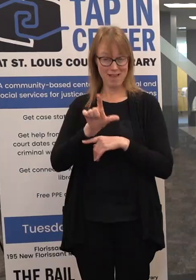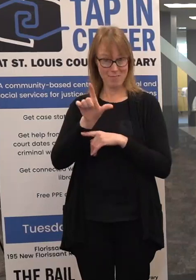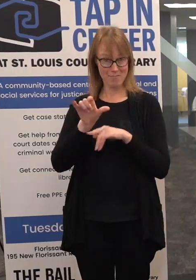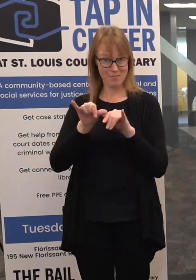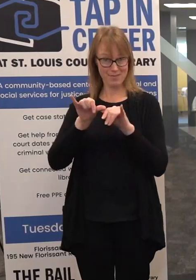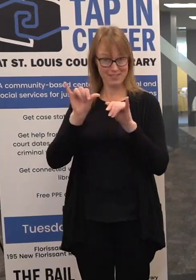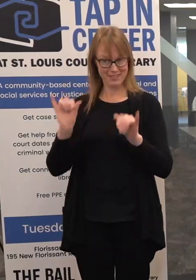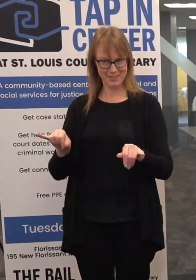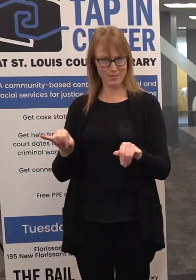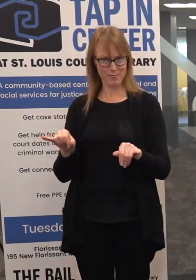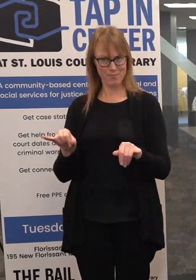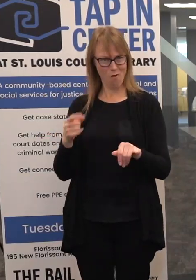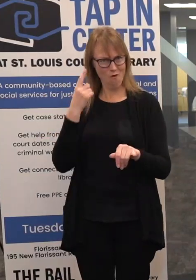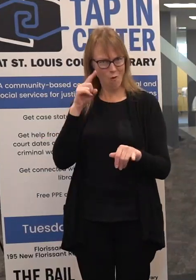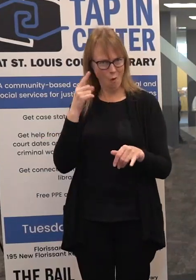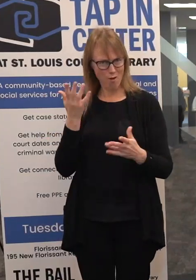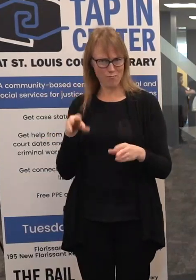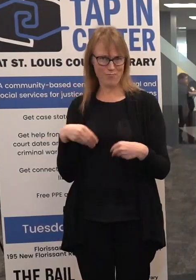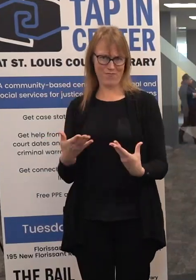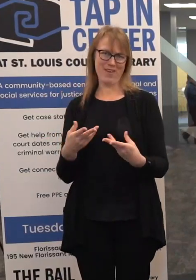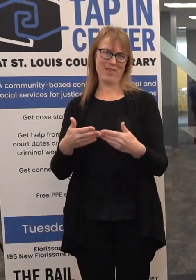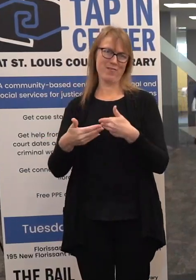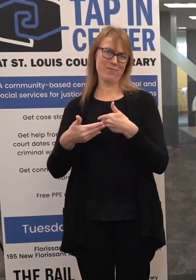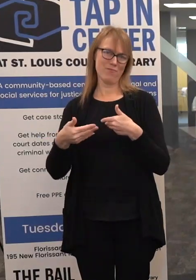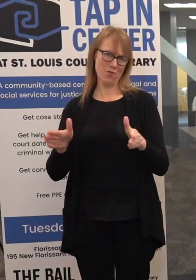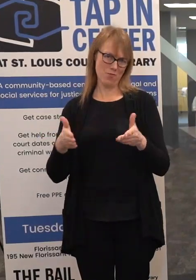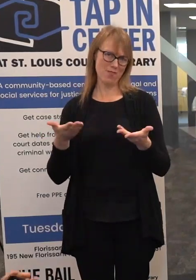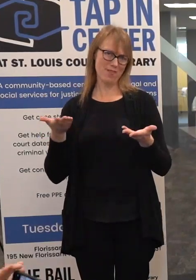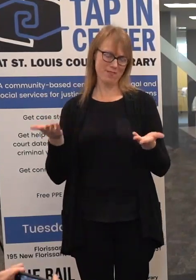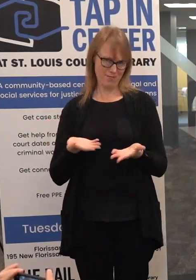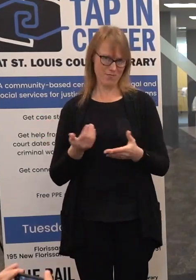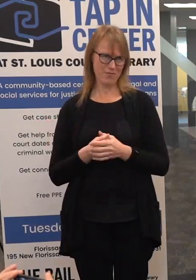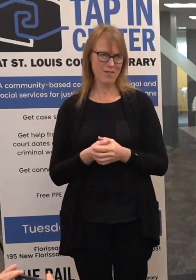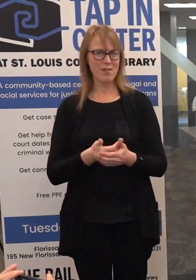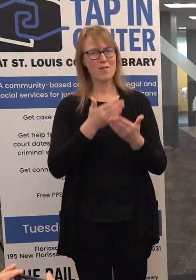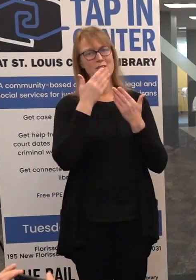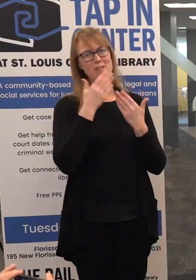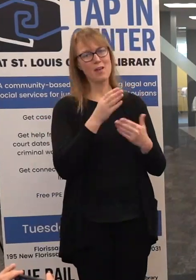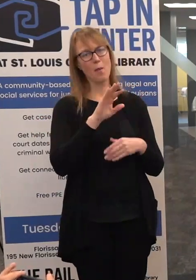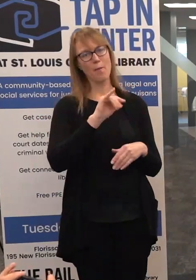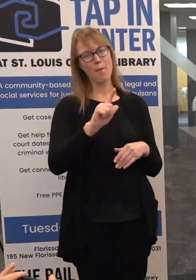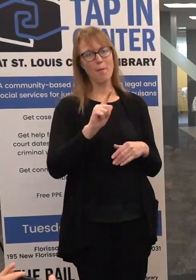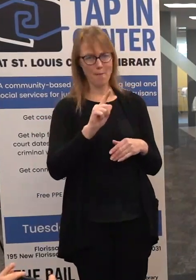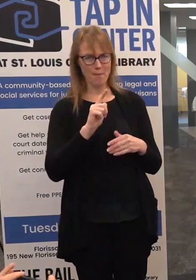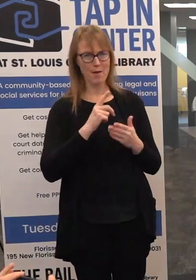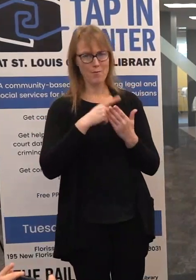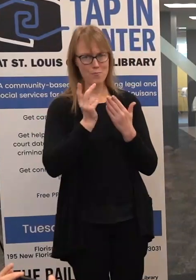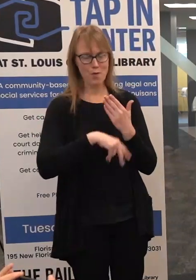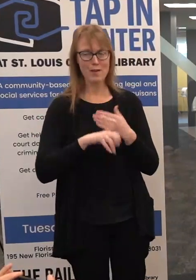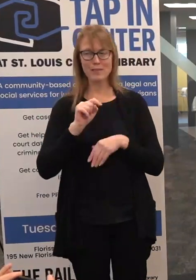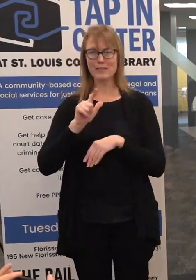our other partners who made this program successful, including the Bell Project here in St. Louis, the St. Louis County Department of